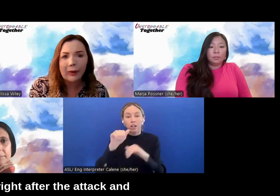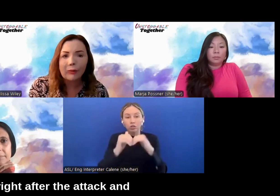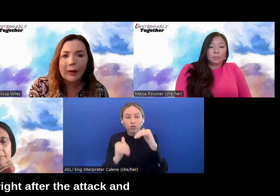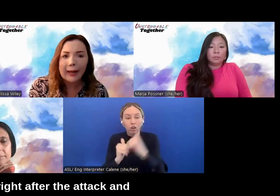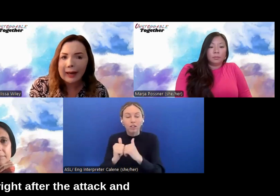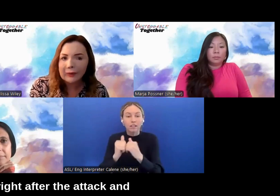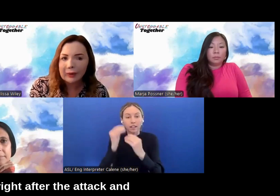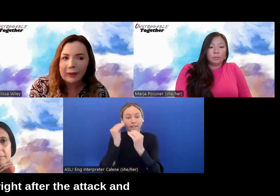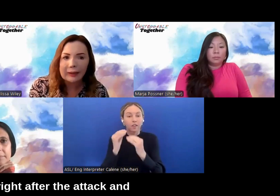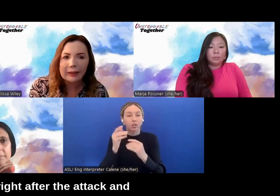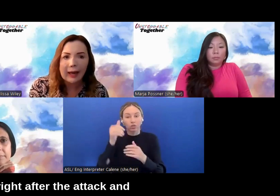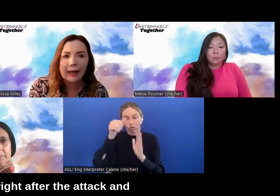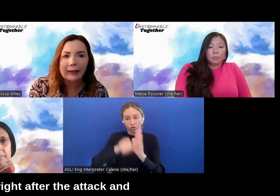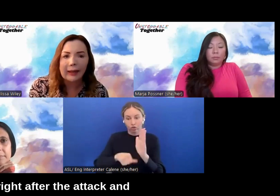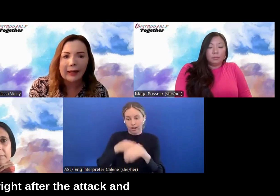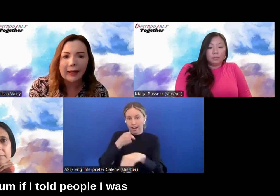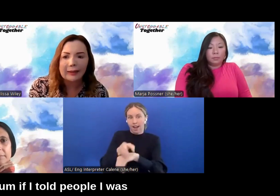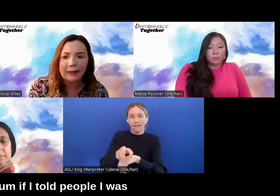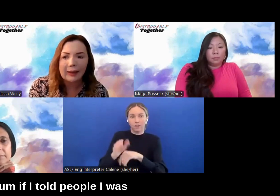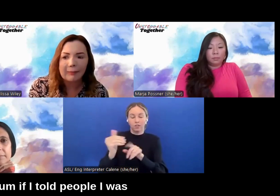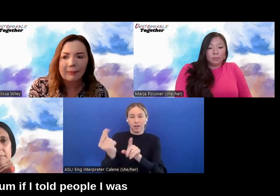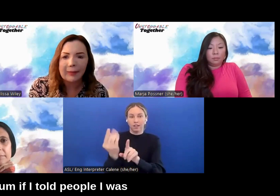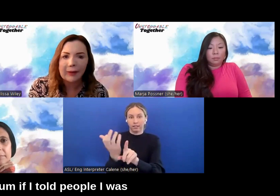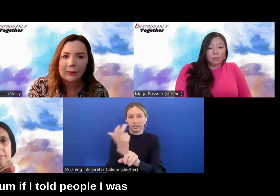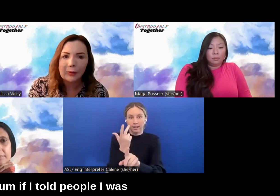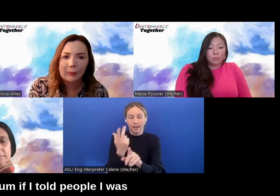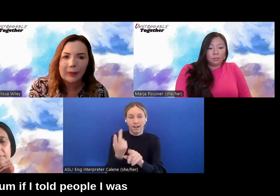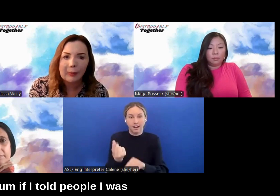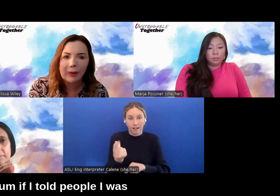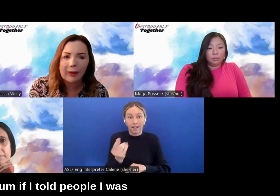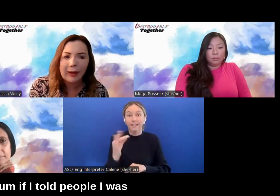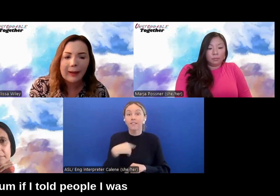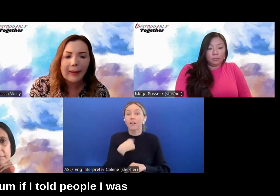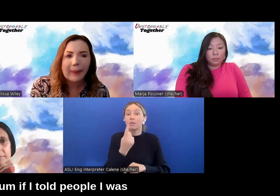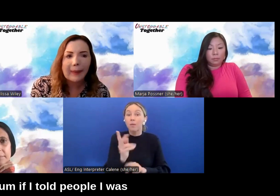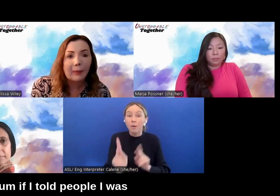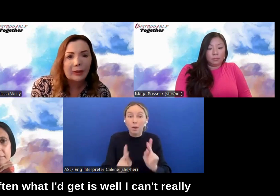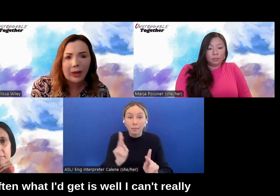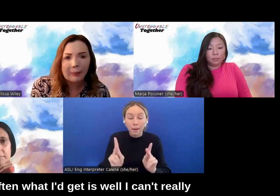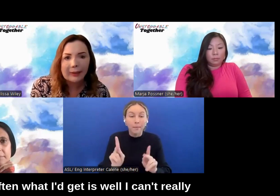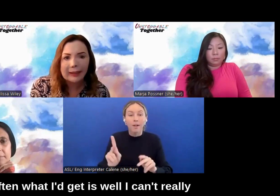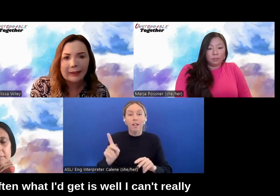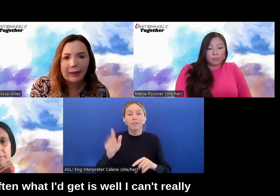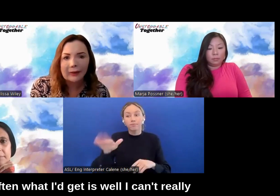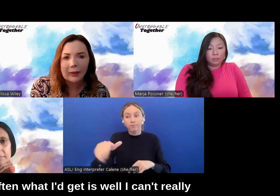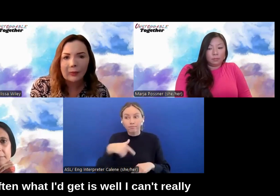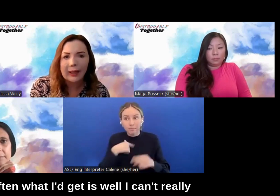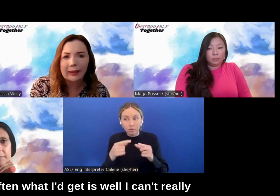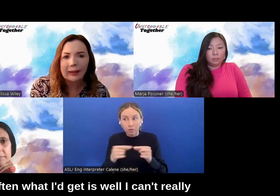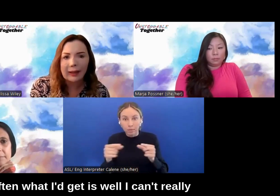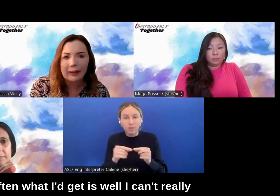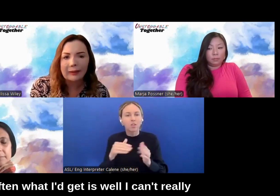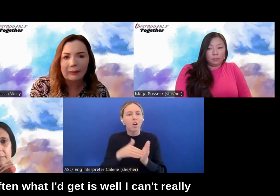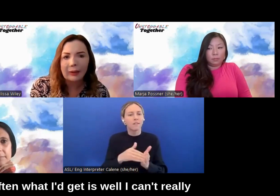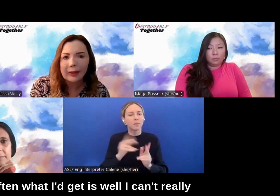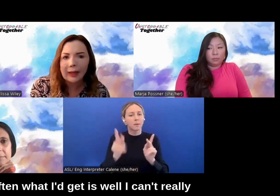surgery right after the attack, and if I told people I was Japanese, often what I'd get is, well, I can't